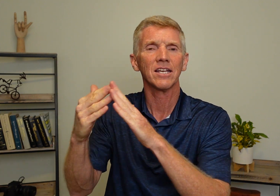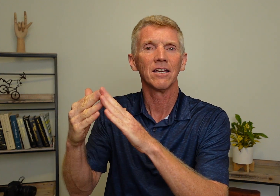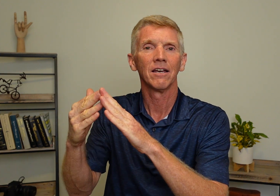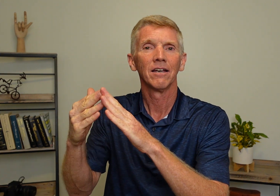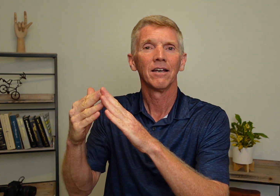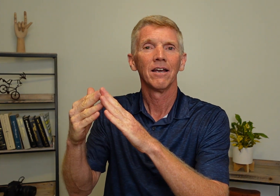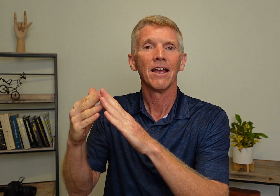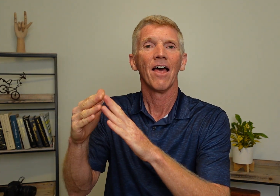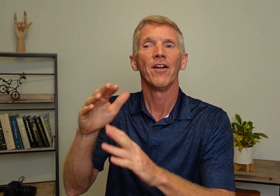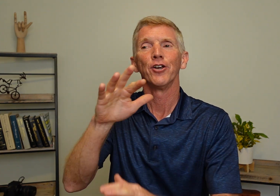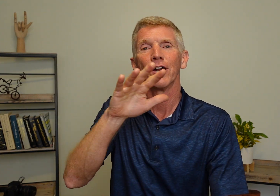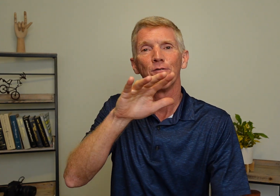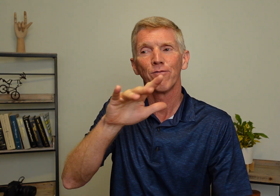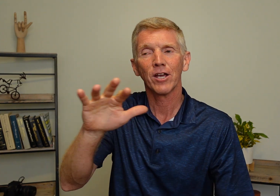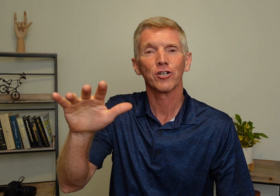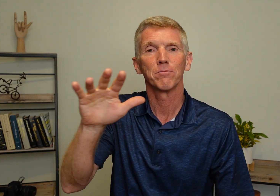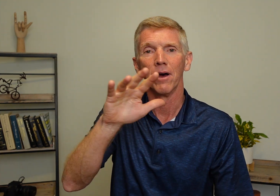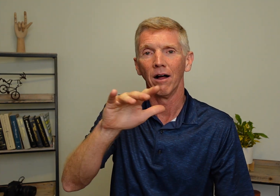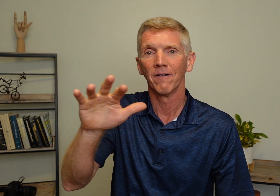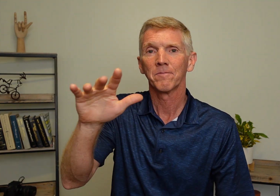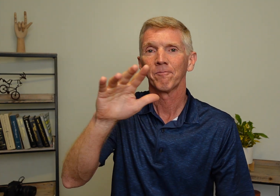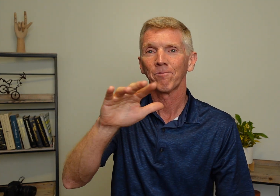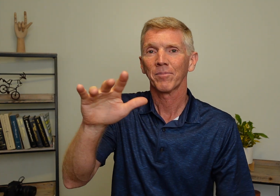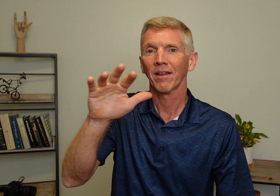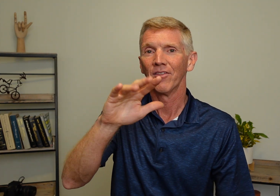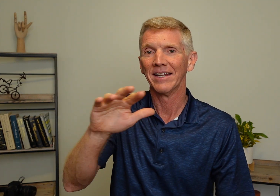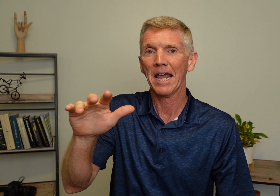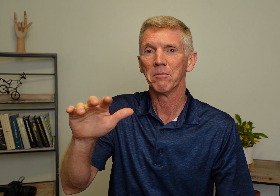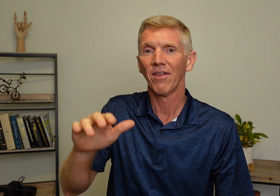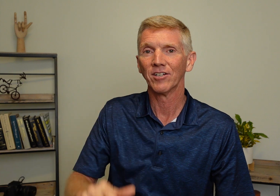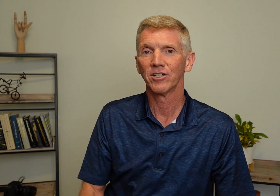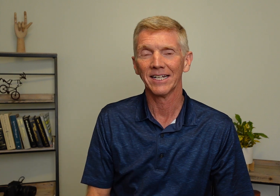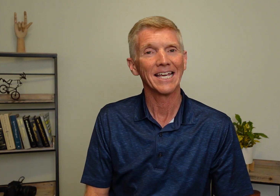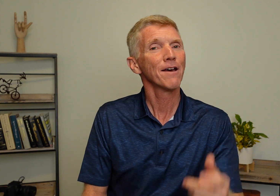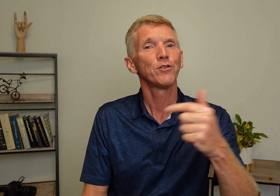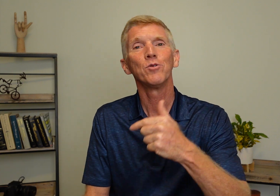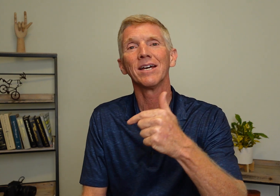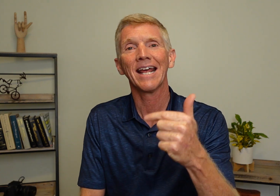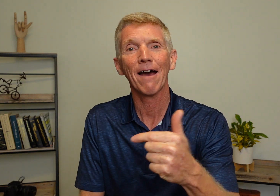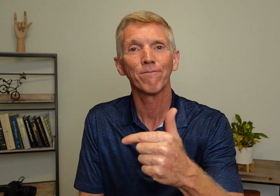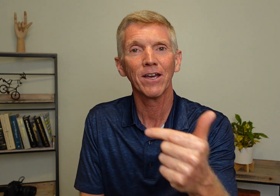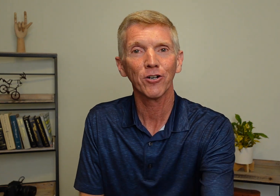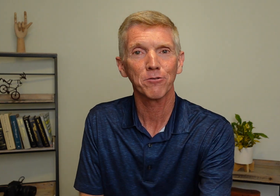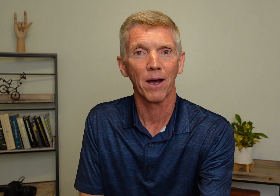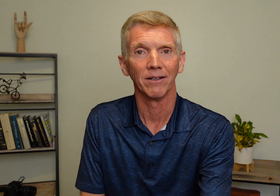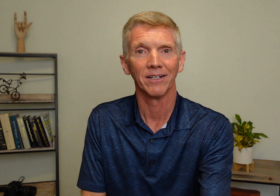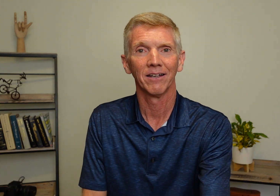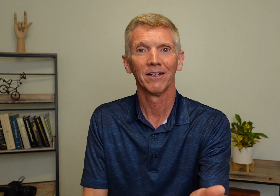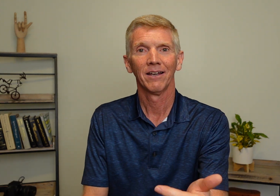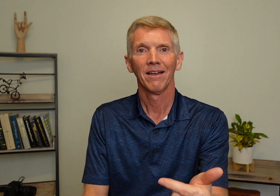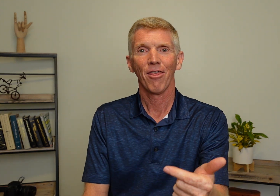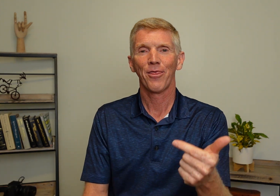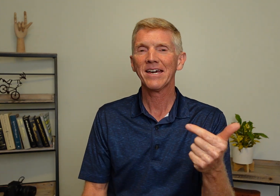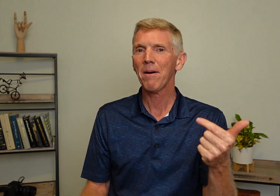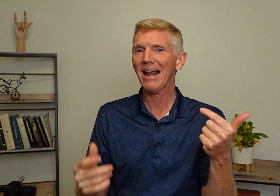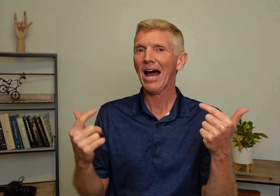city, and then you're going to fingerspell the name of that city. If you didn't have fingerspelling, think about